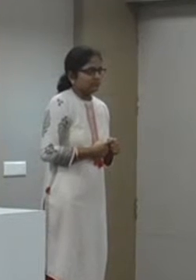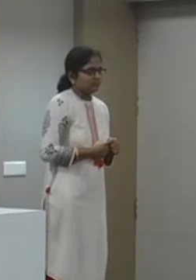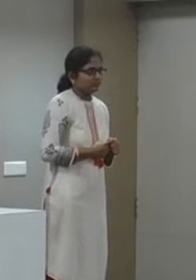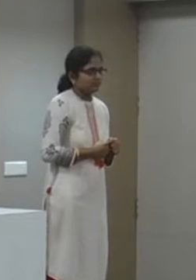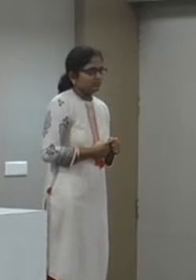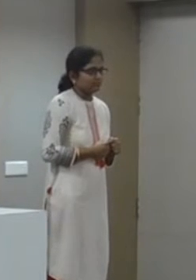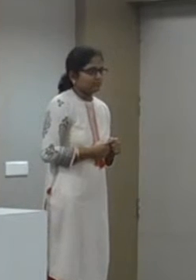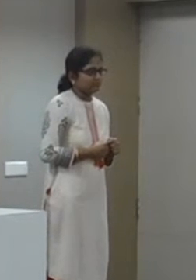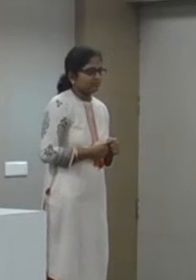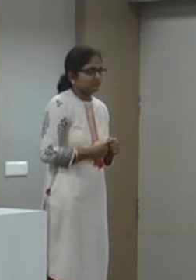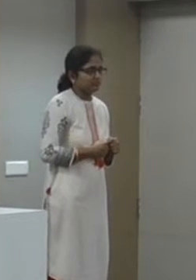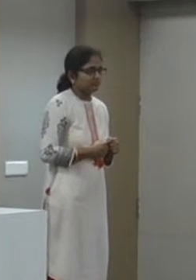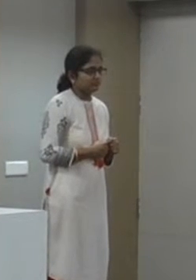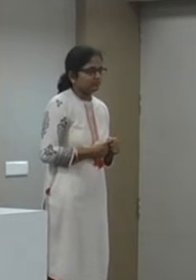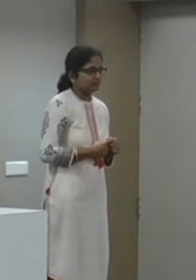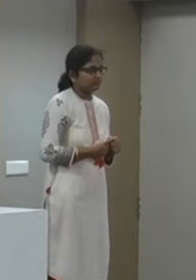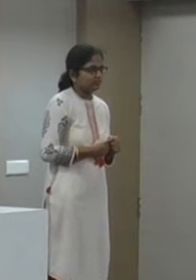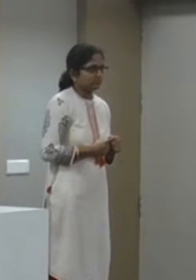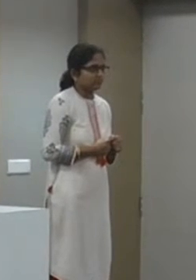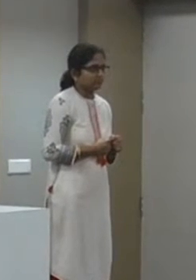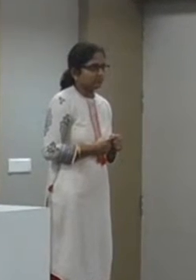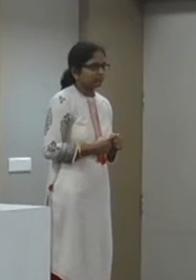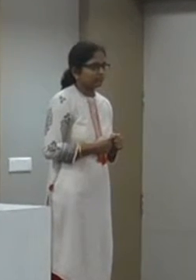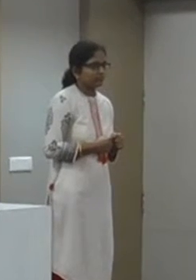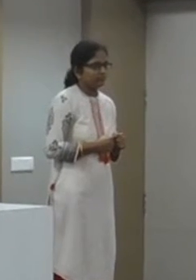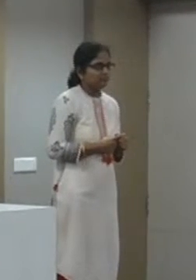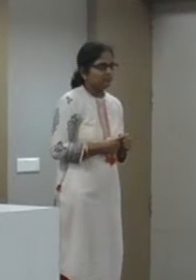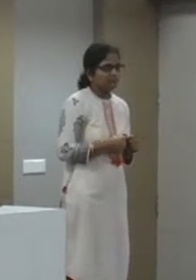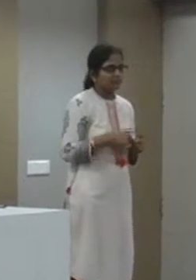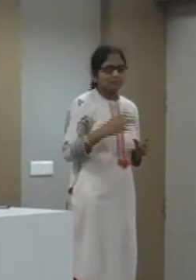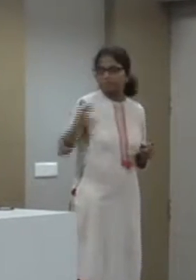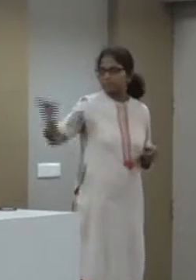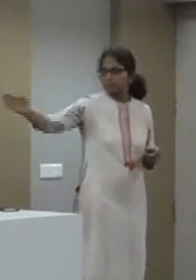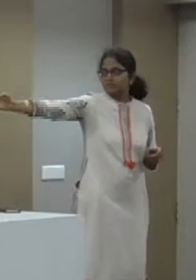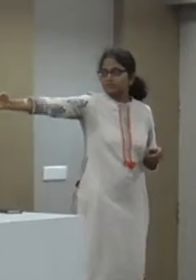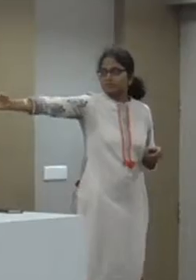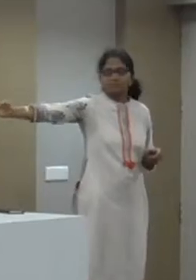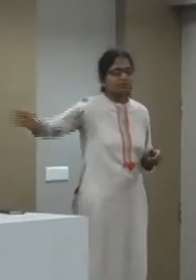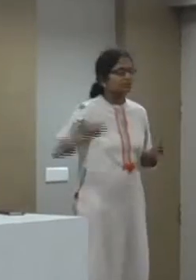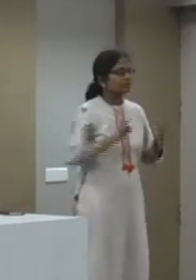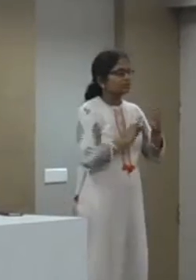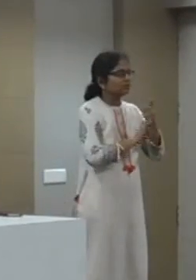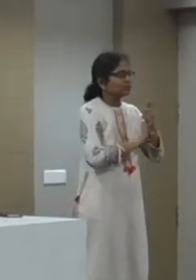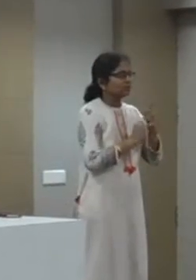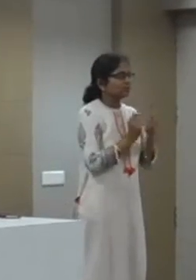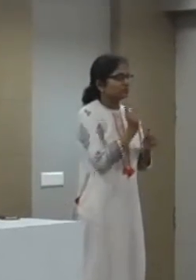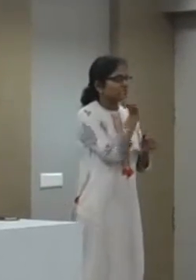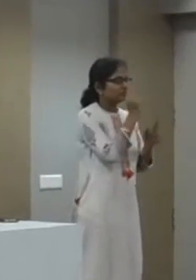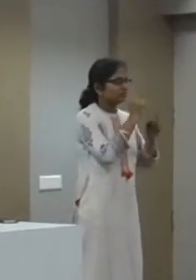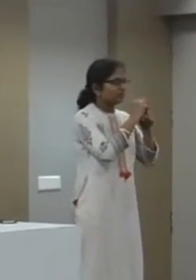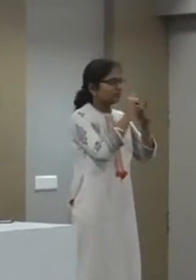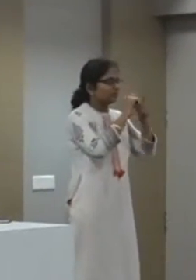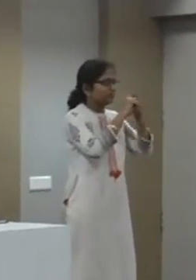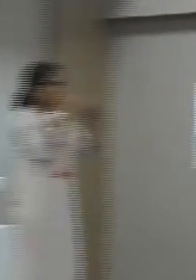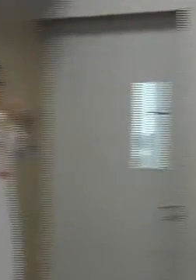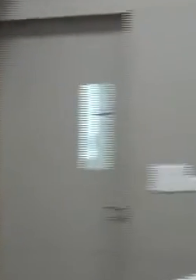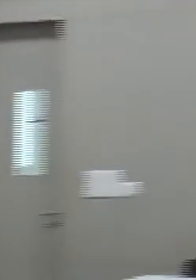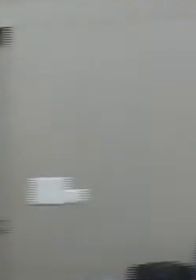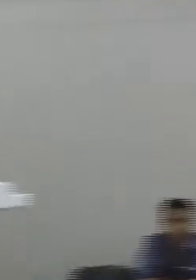Then we have Mr. Sudesh Gawde. He is the assistant director of Department of Social Welfare.